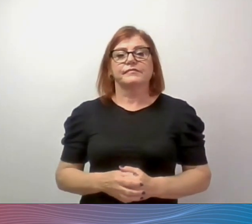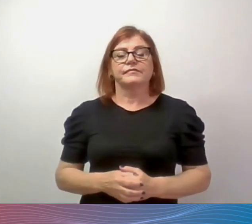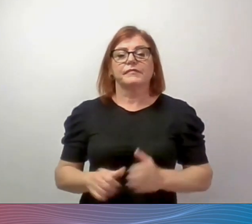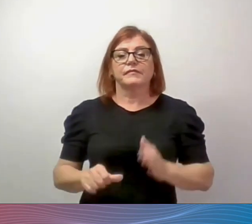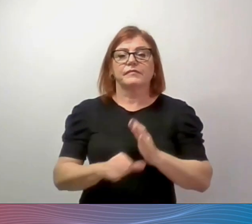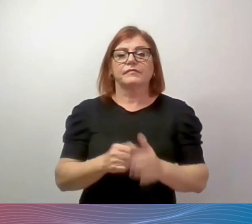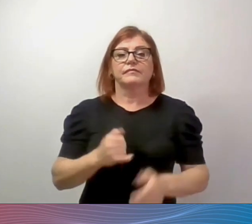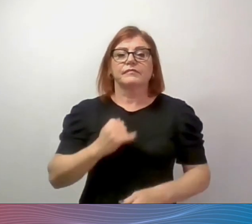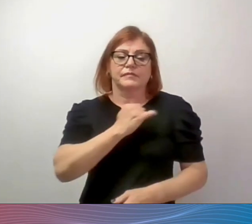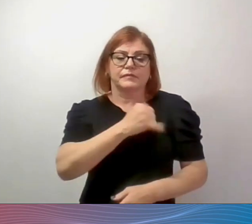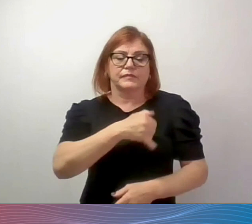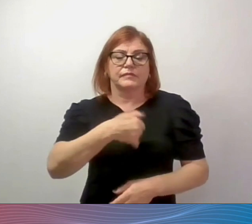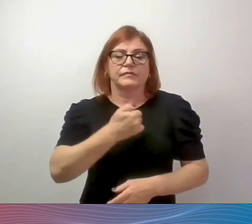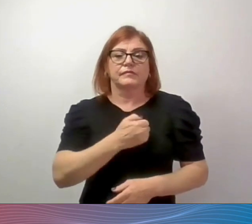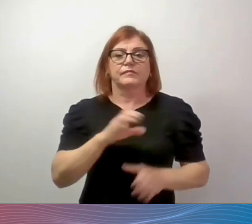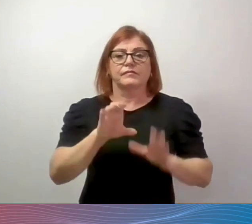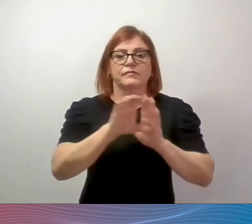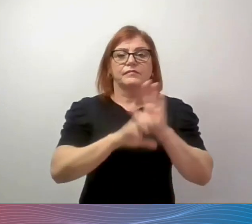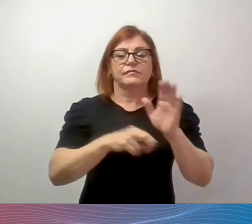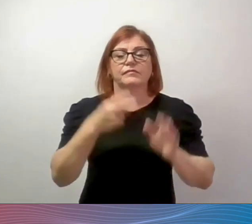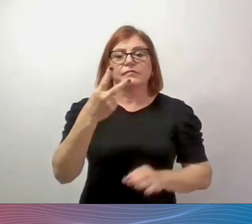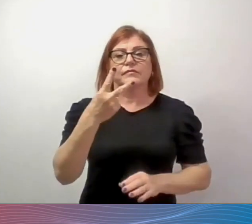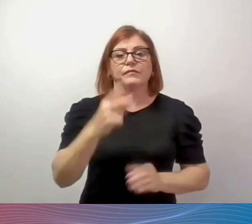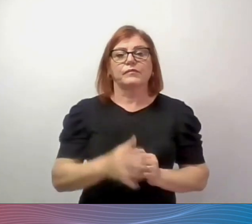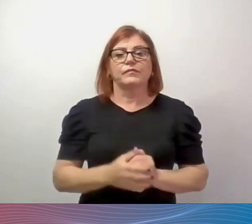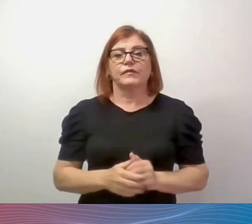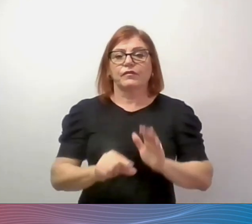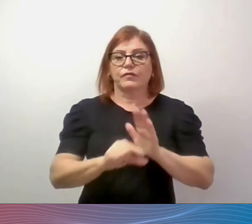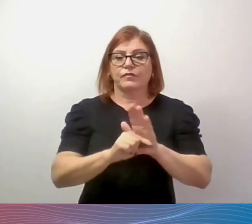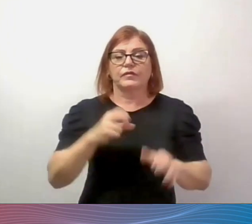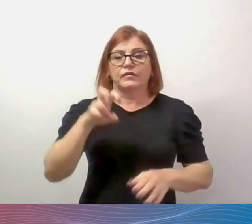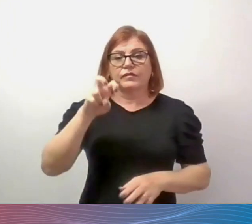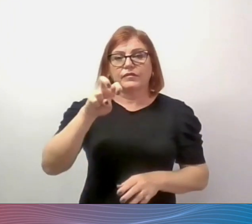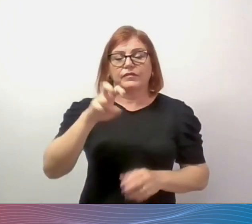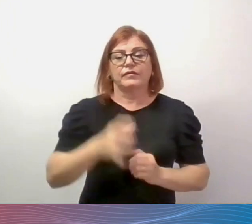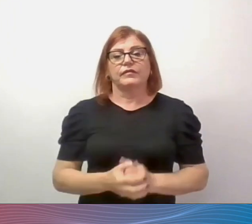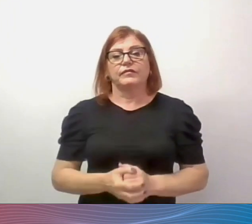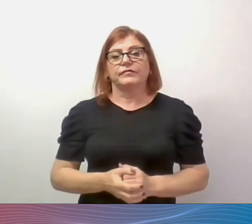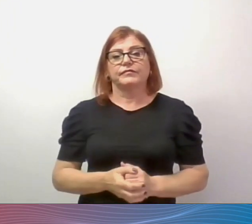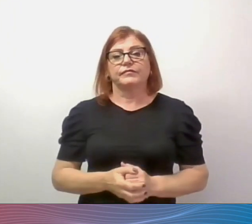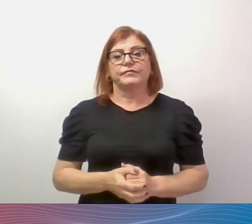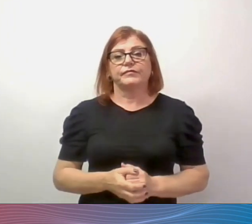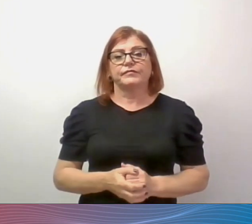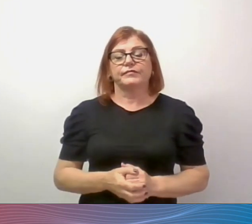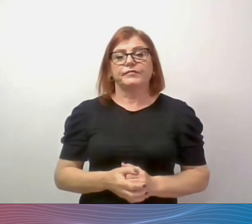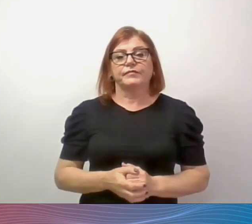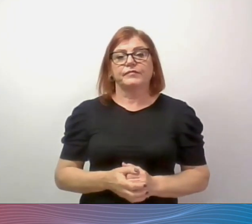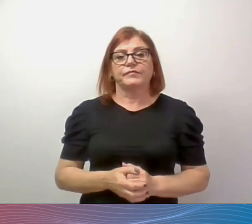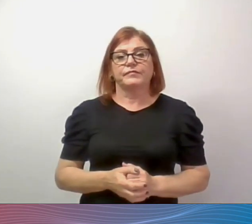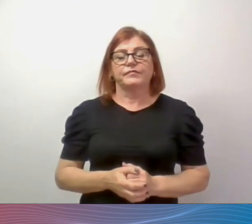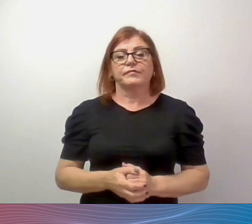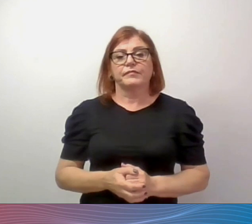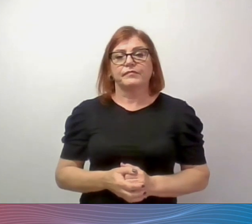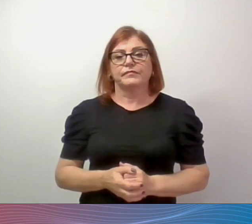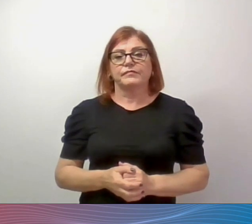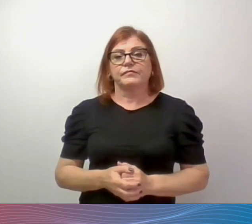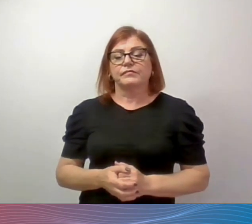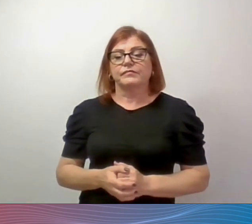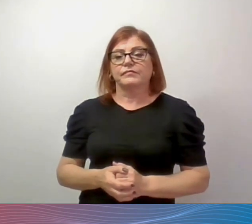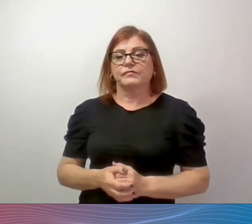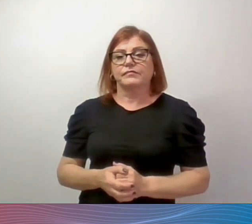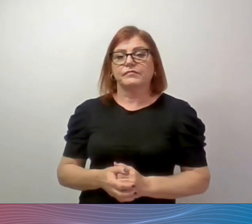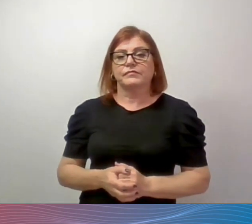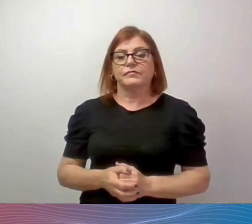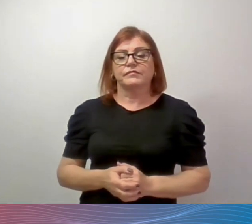1 John 2. Versículo 5. Verse 5. Aquele, porém, aquele entretanto